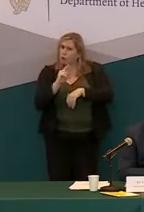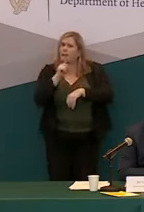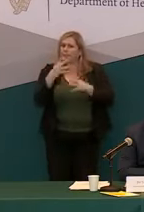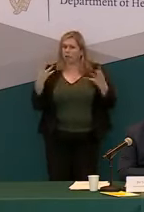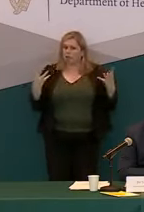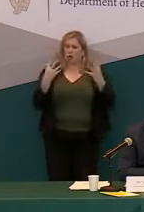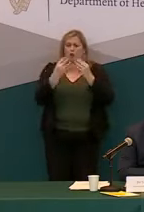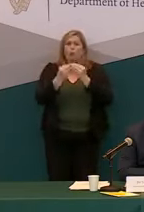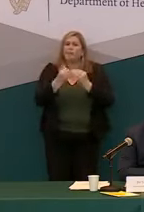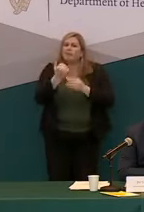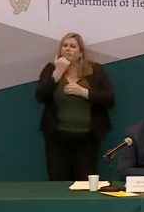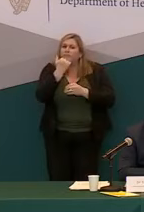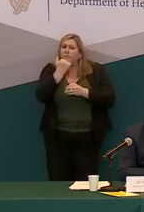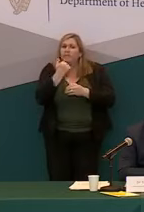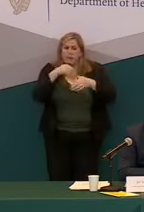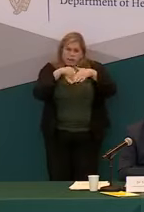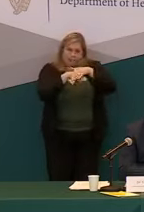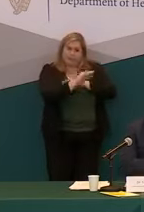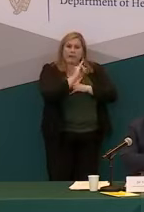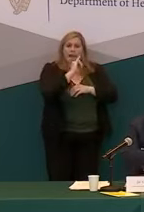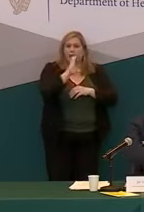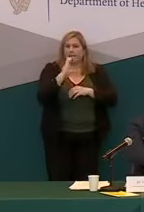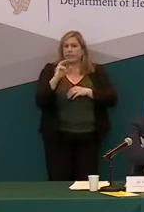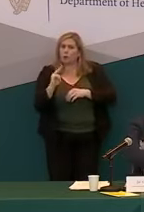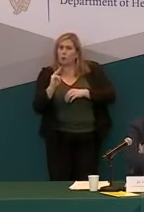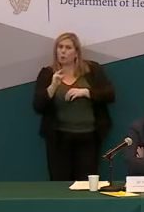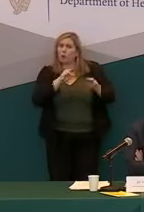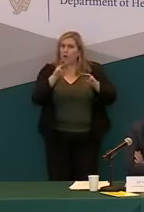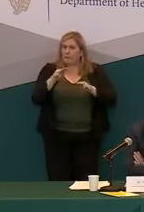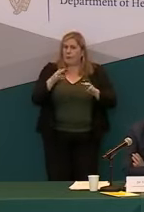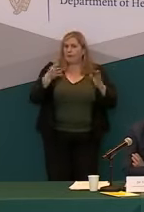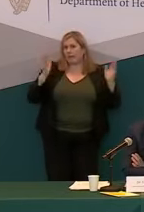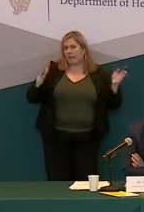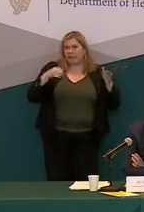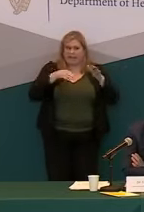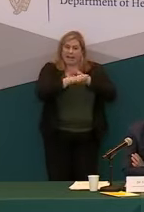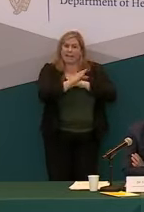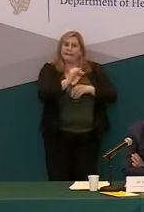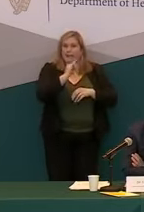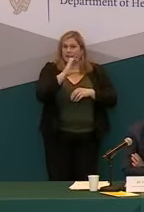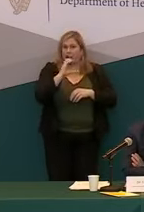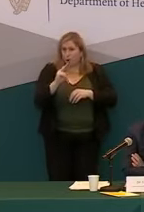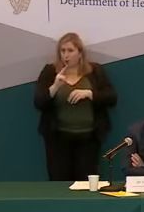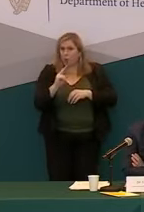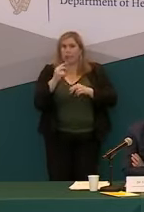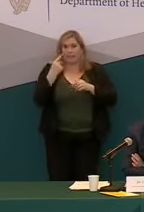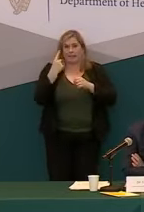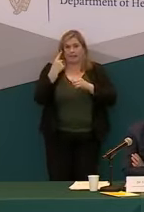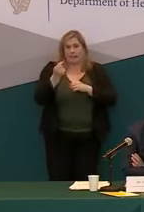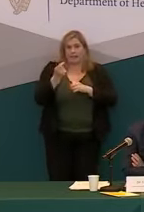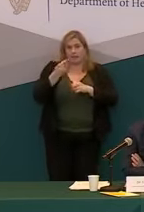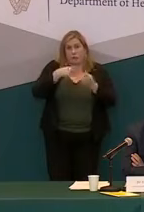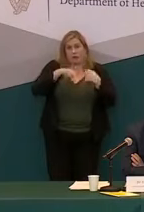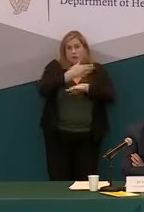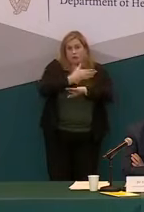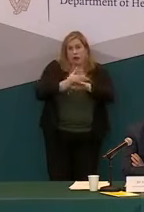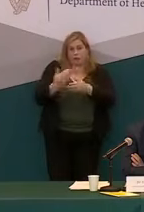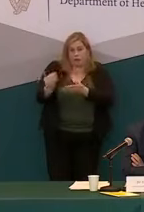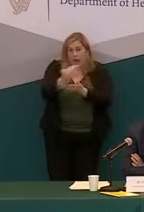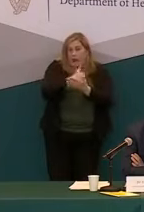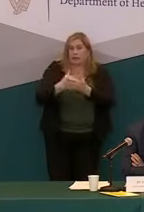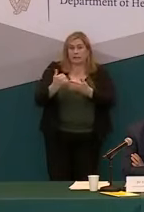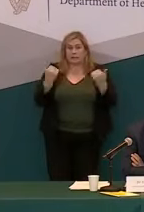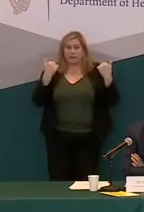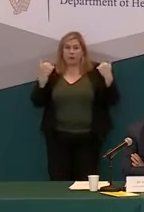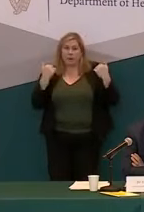care, the number of people who have ever been in intensive care in the country. But again, you'll see that the rate of growth